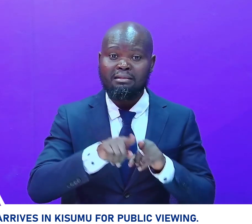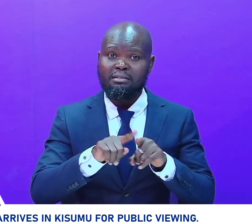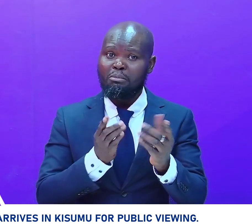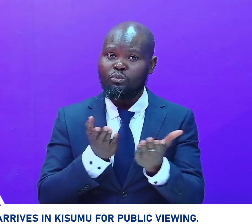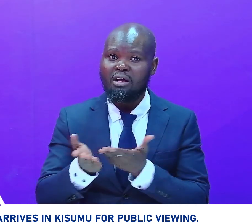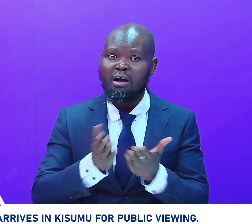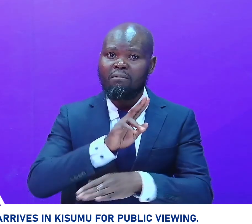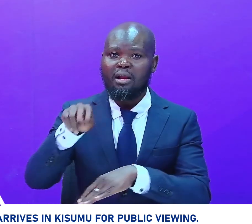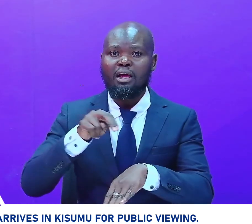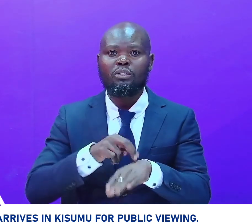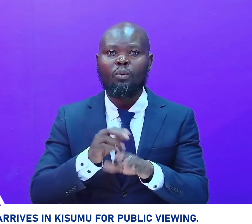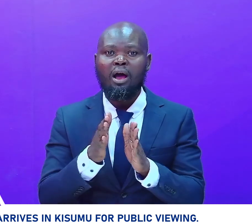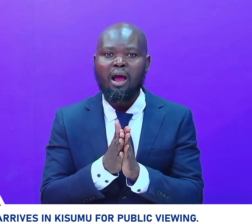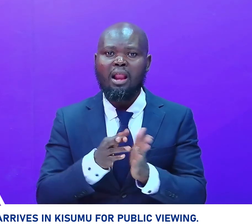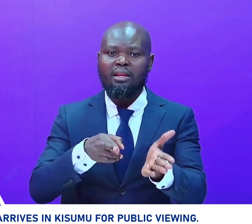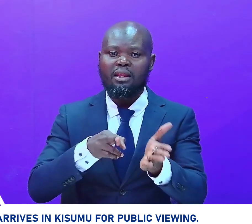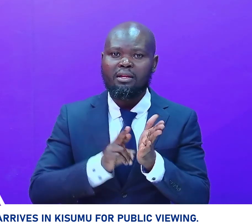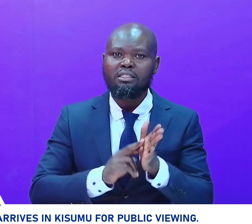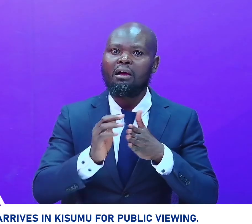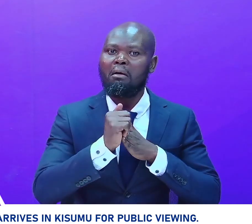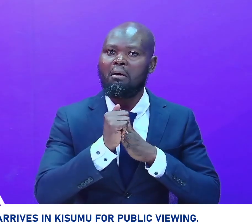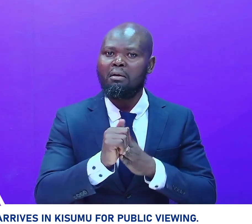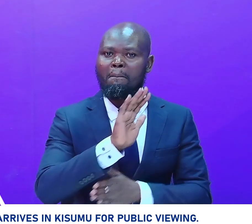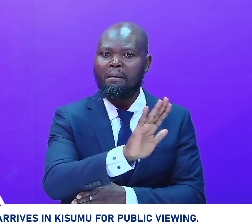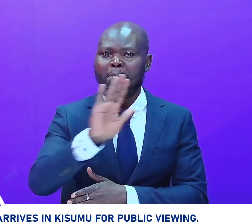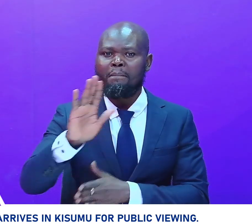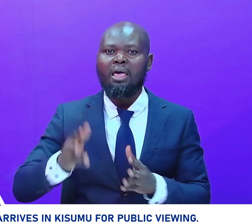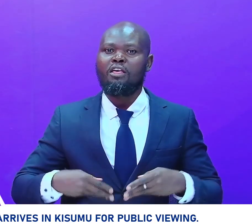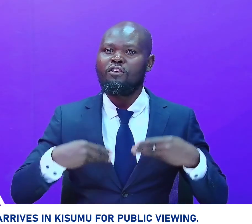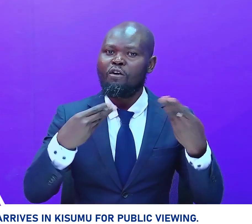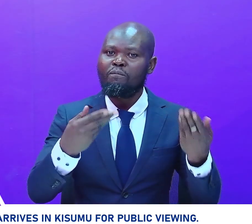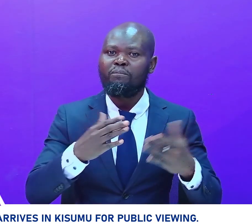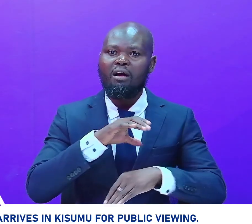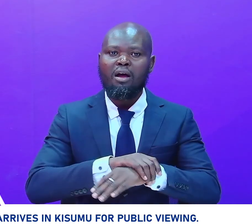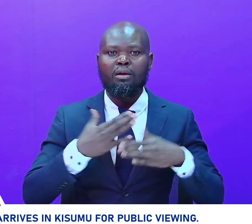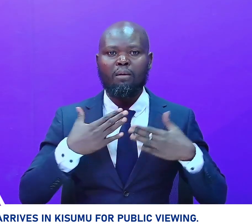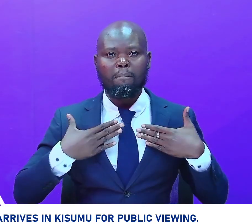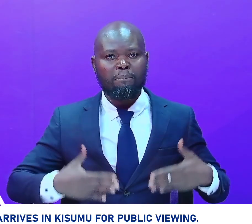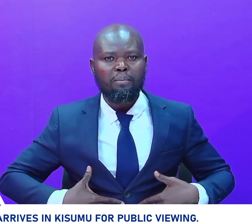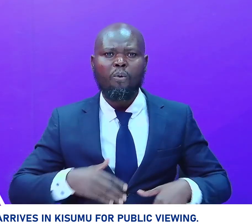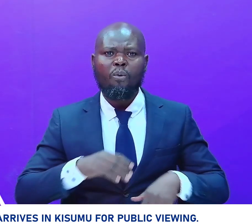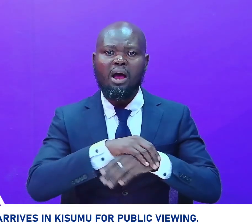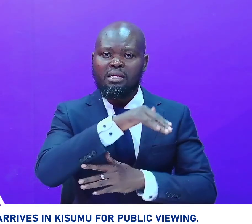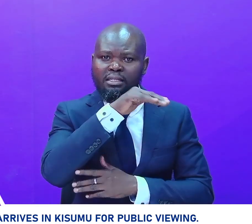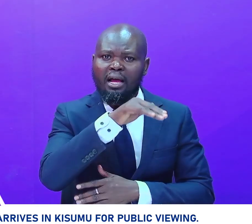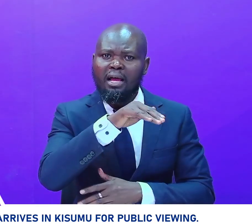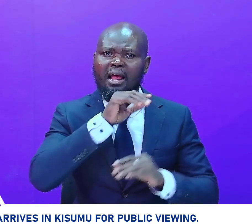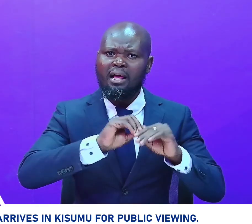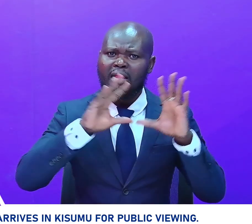regional leaders are present to receive the body, reflecting Odinga's significant political